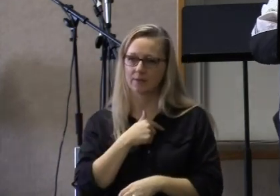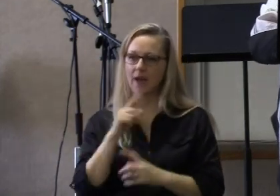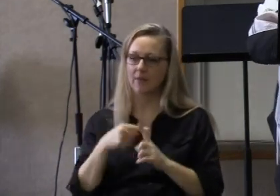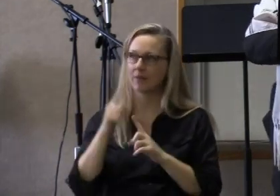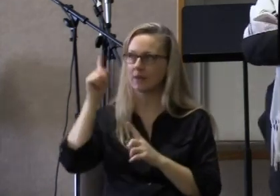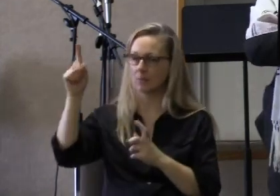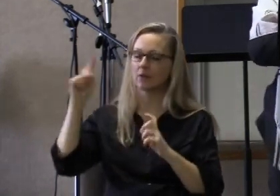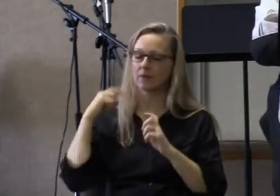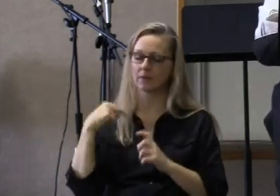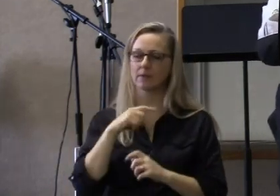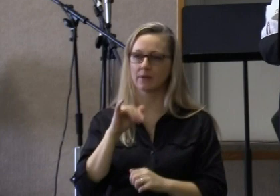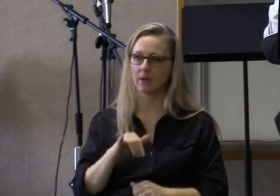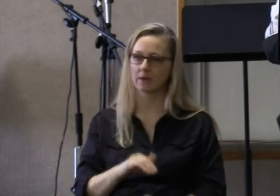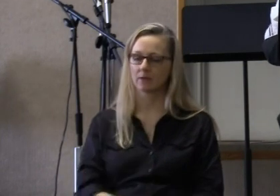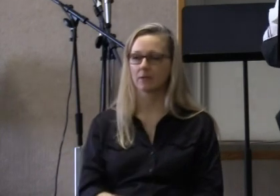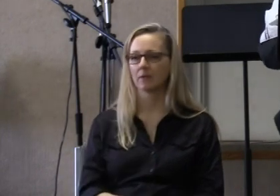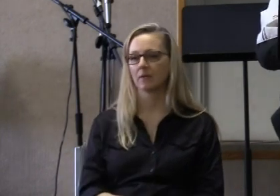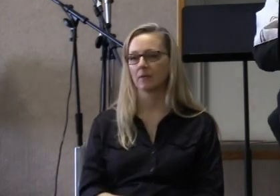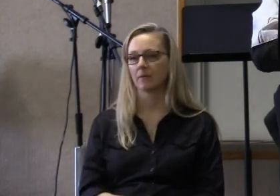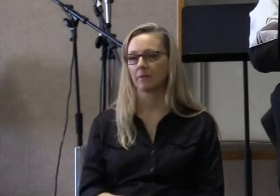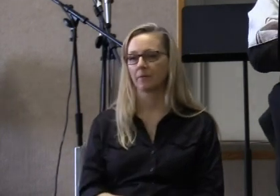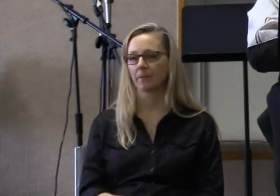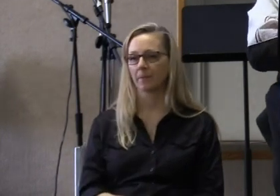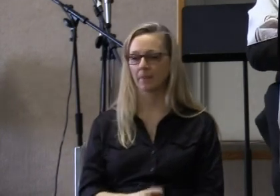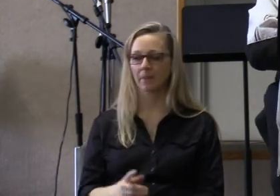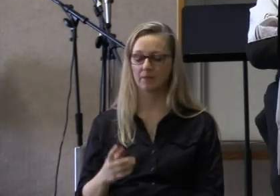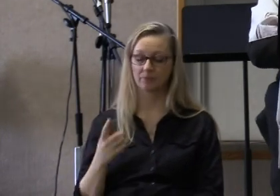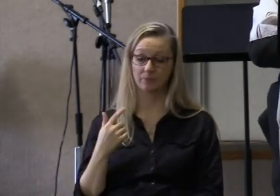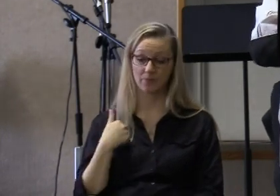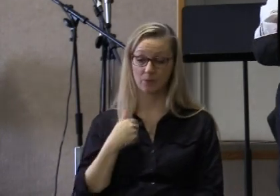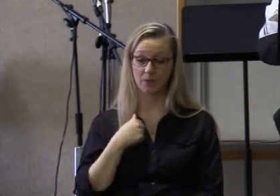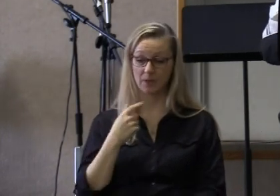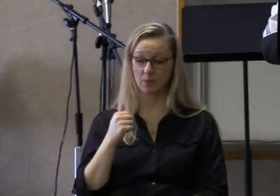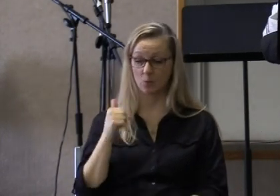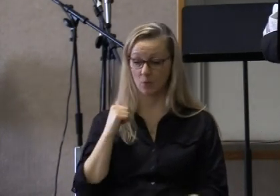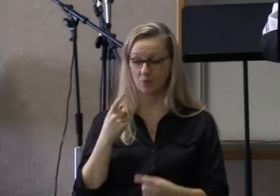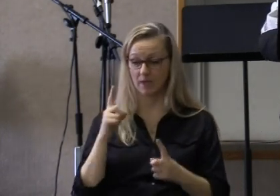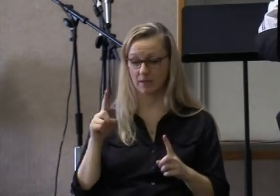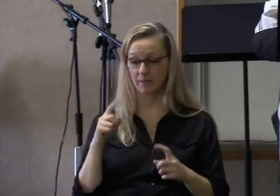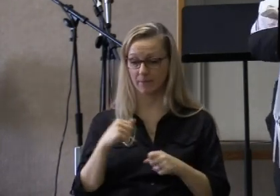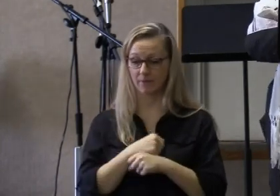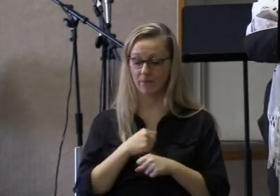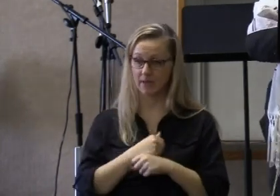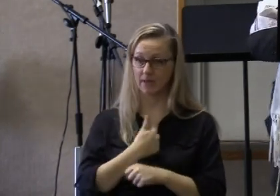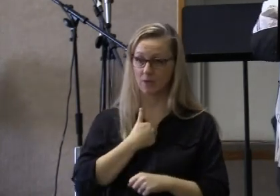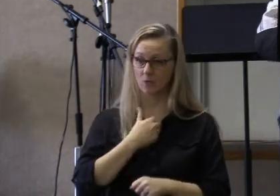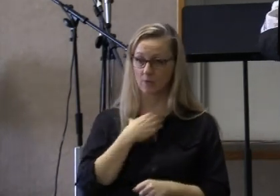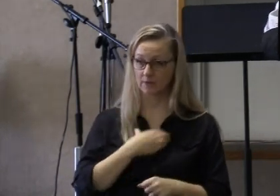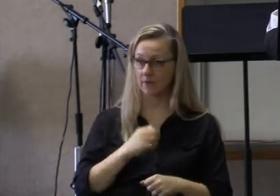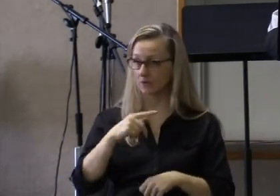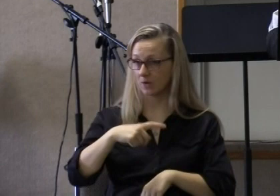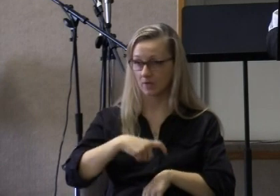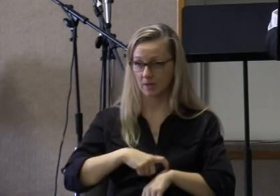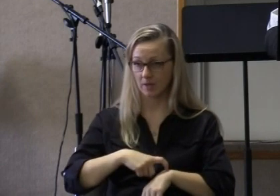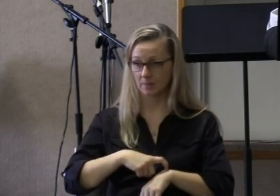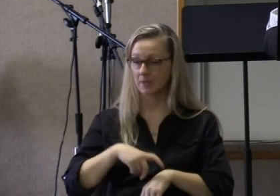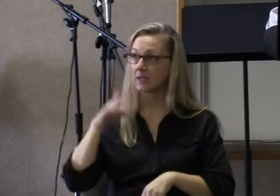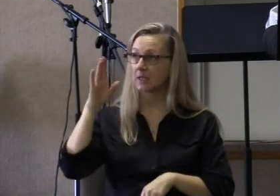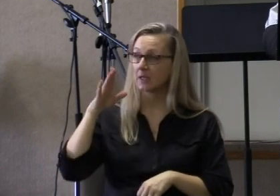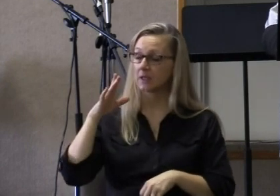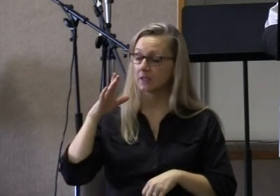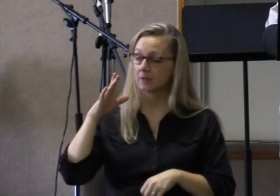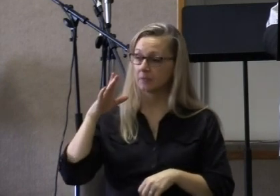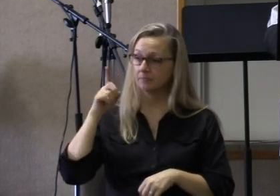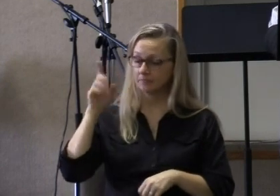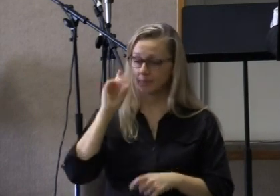ourselves in a position where we're not always fighting our desires. Instead, we can let God change what we desire to be